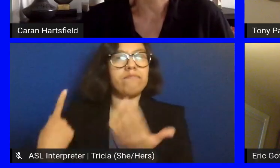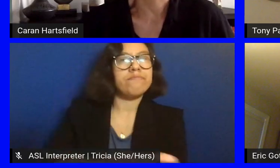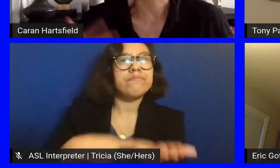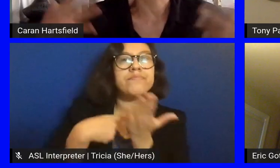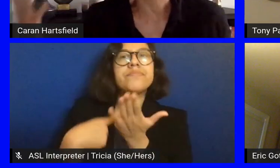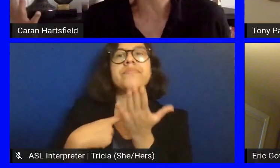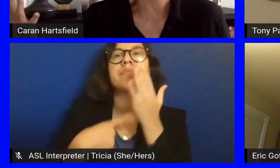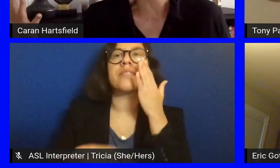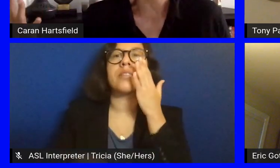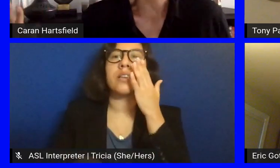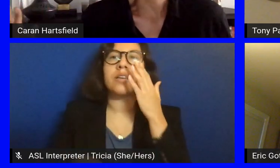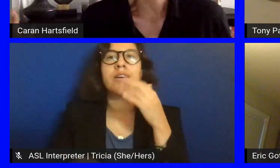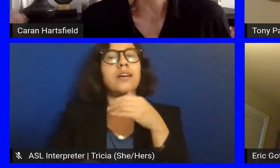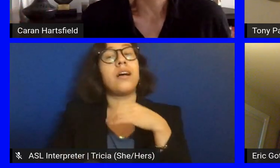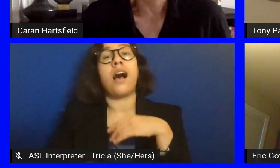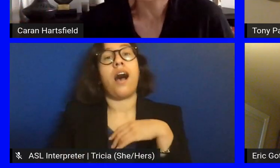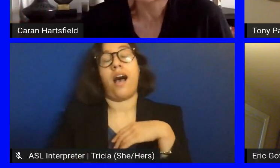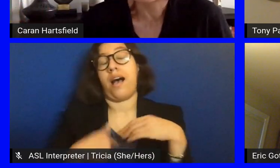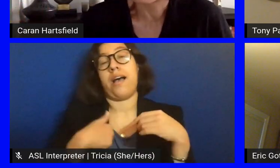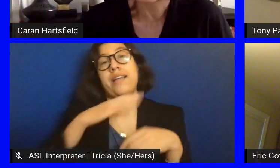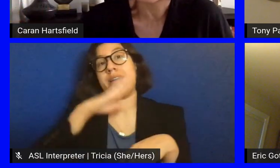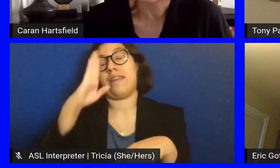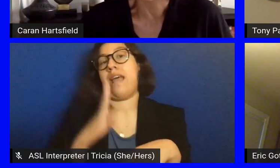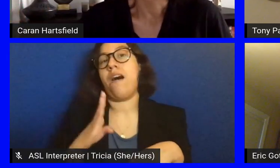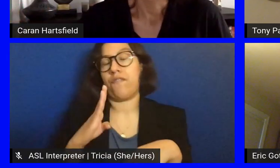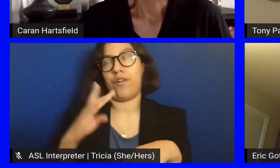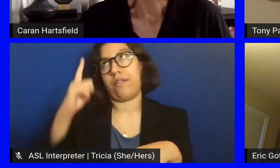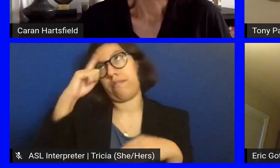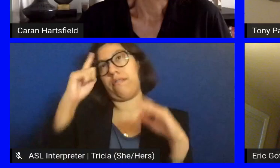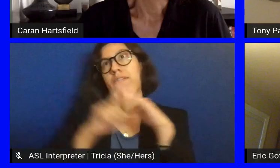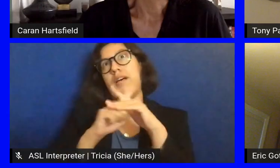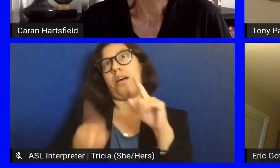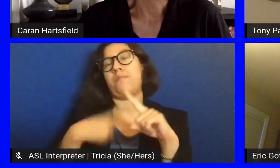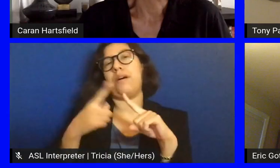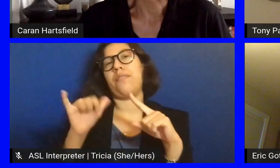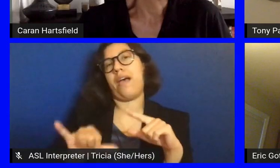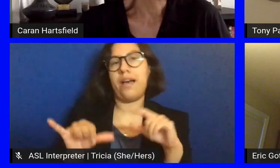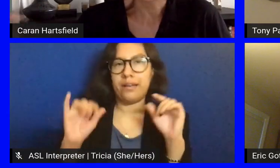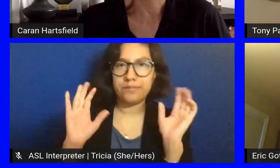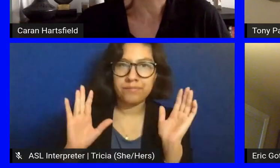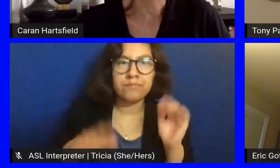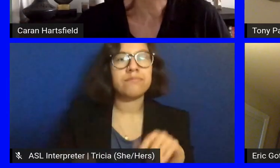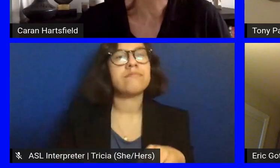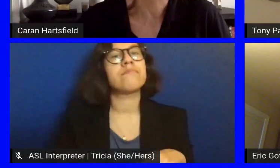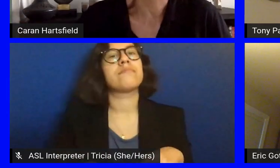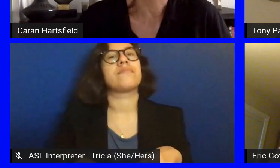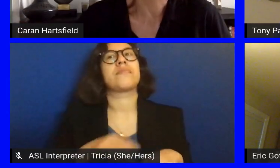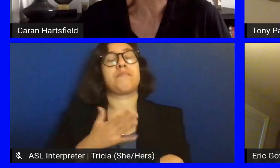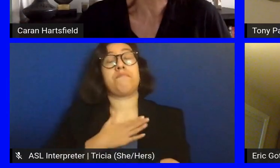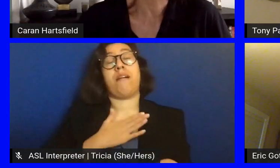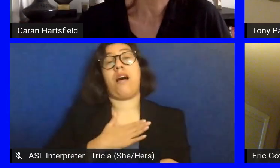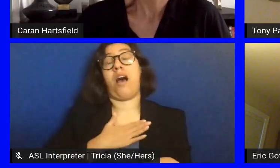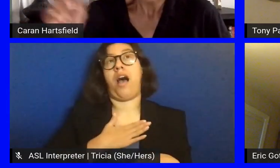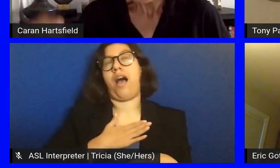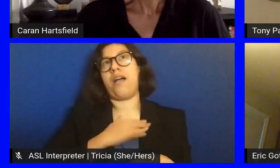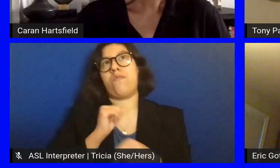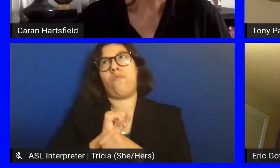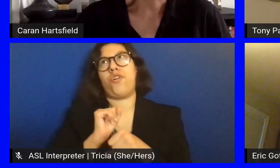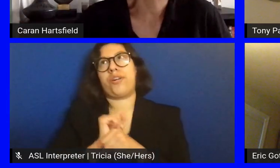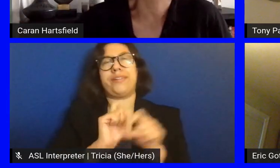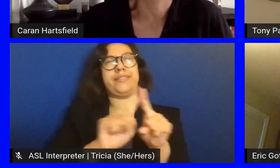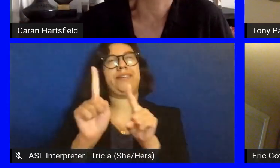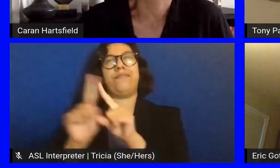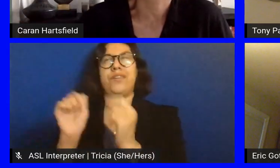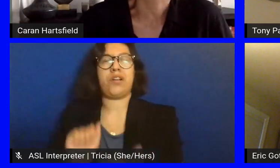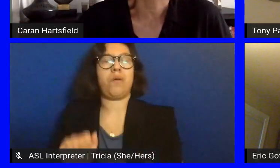your silos, because I would never think of such a thing. And I'm seeing my own work in new ways.